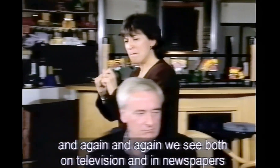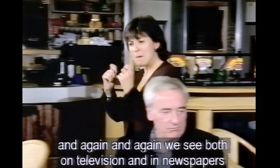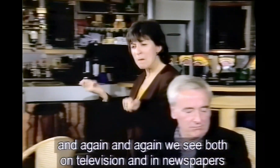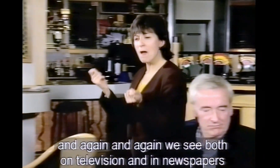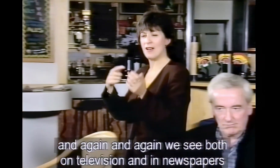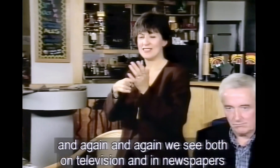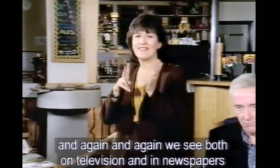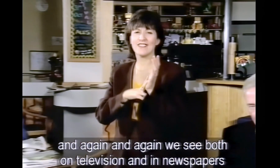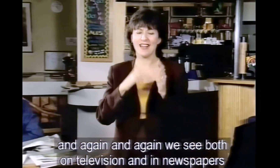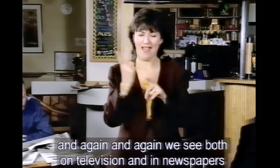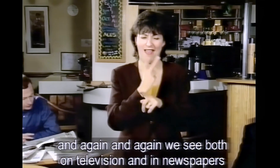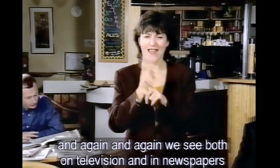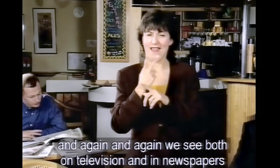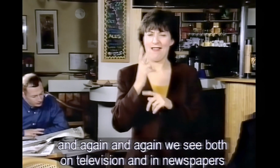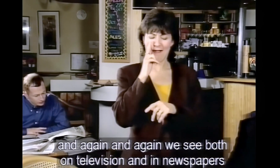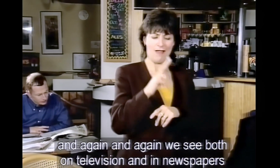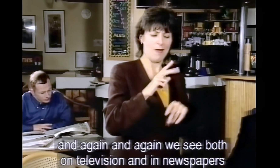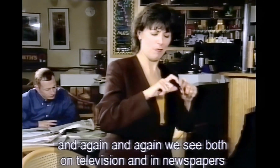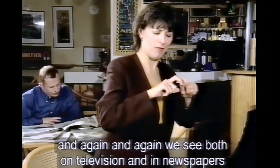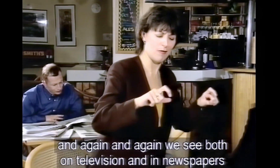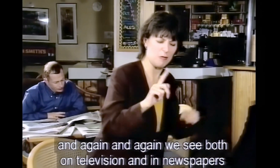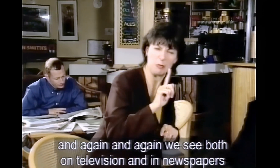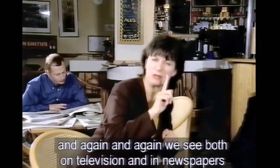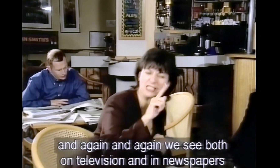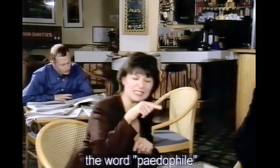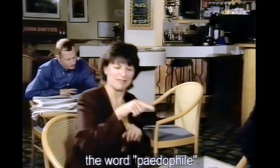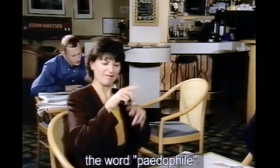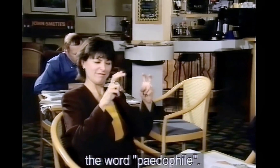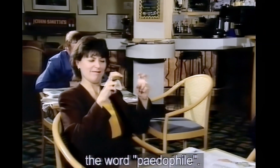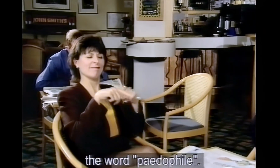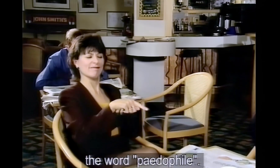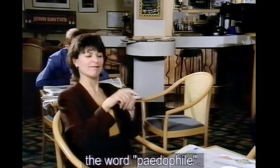And again we see, both on television and in newspapers, the word paedophile.